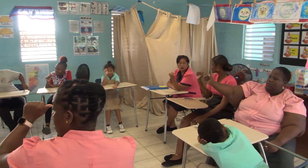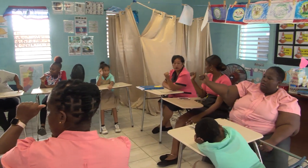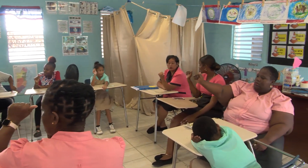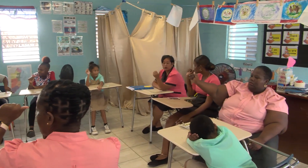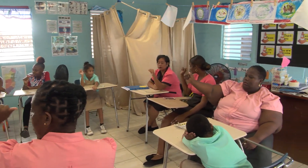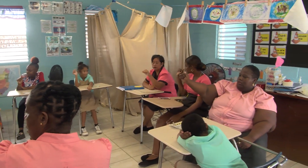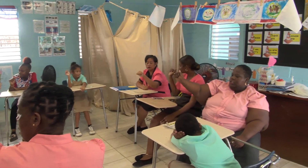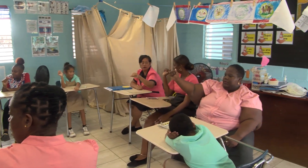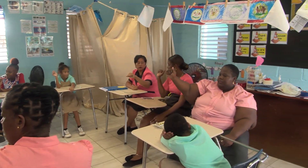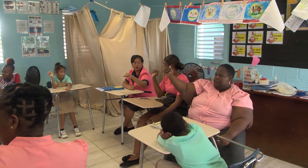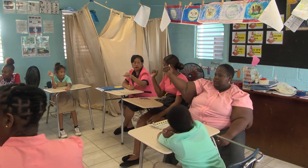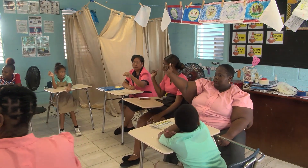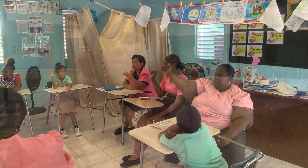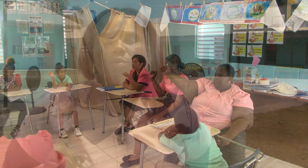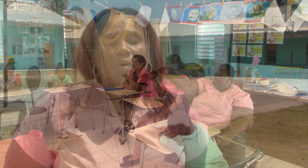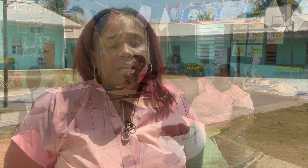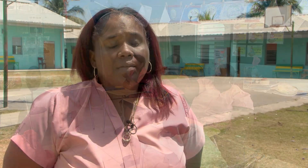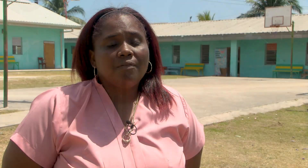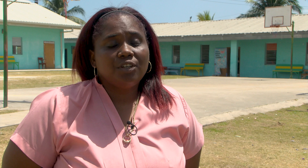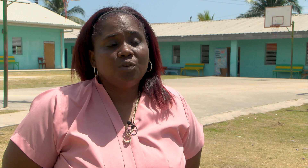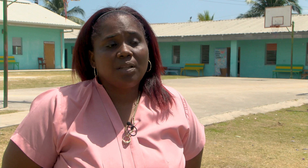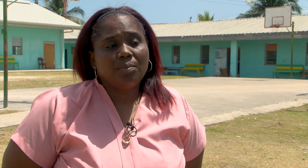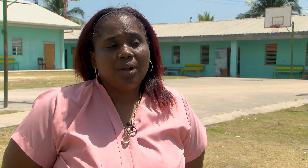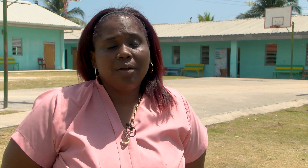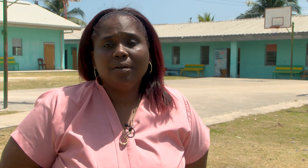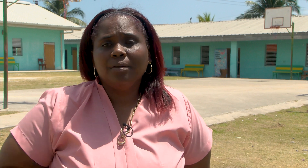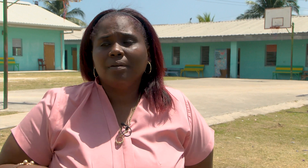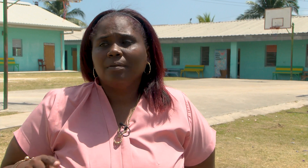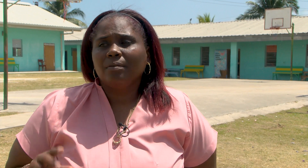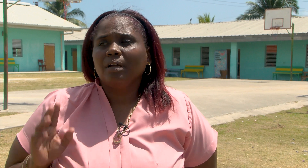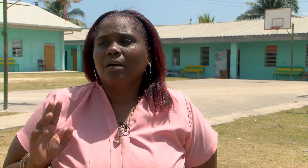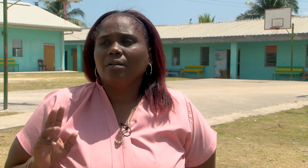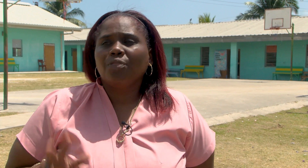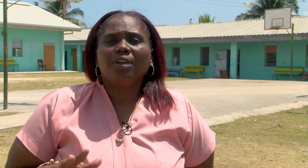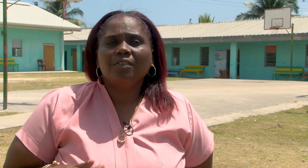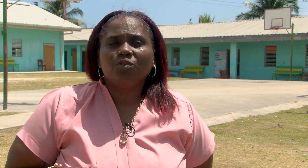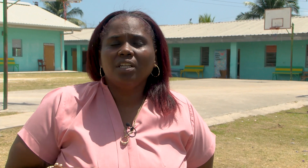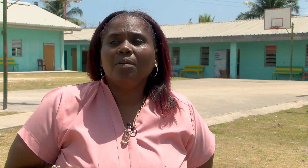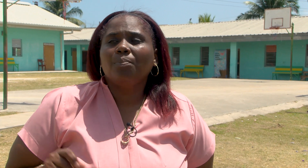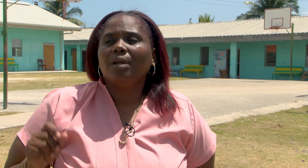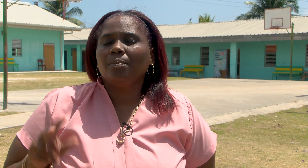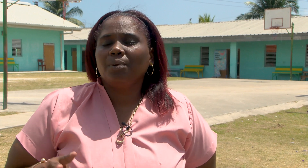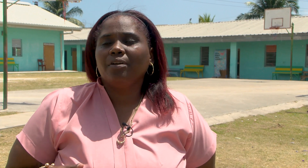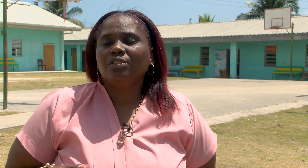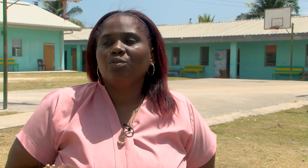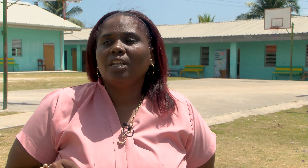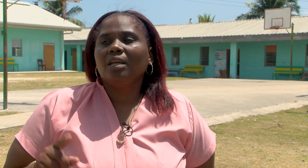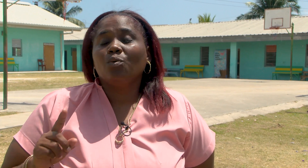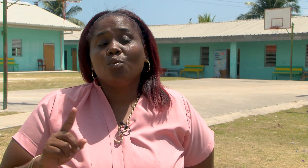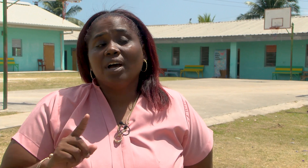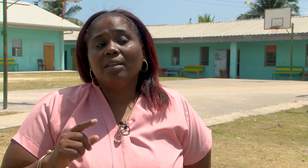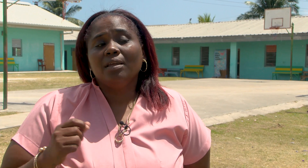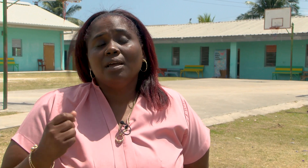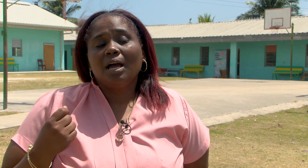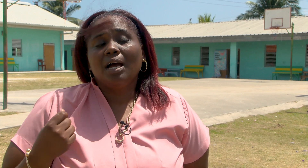with one visually impaired, three visually impaired students, one